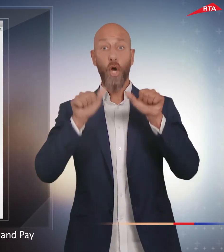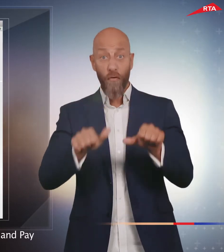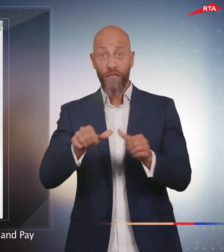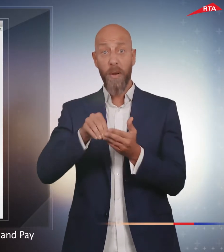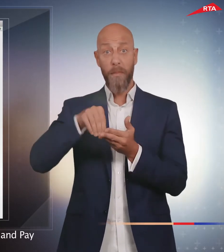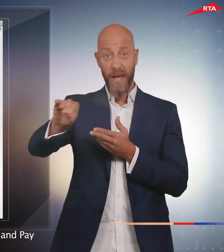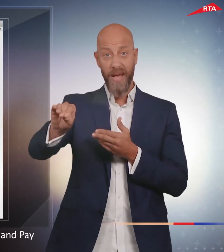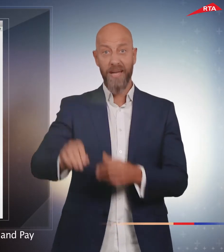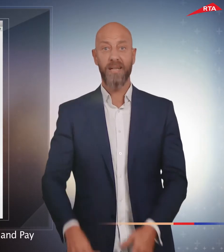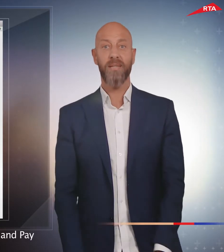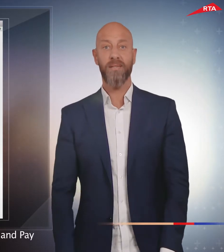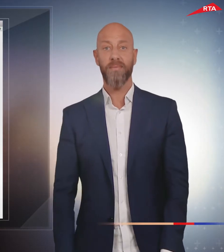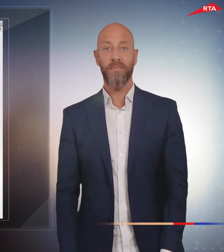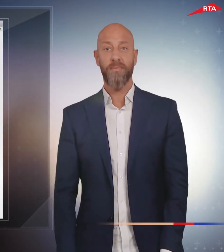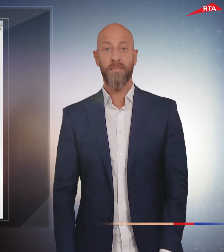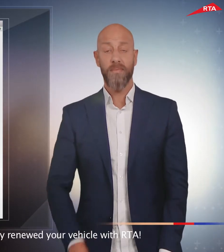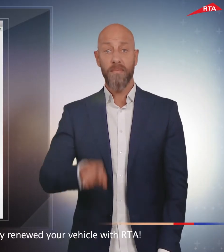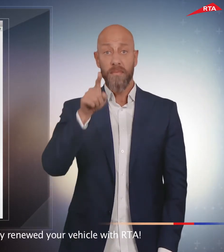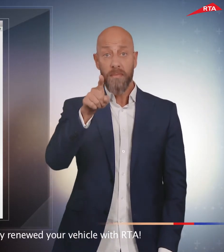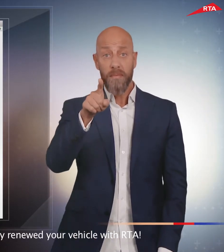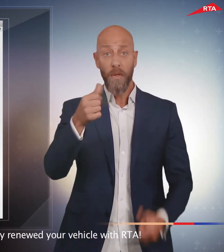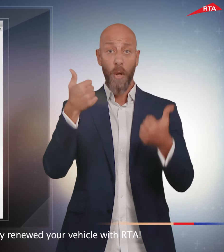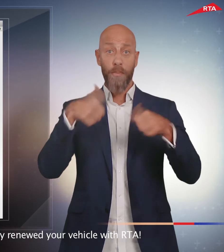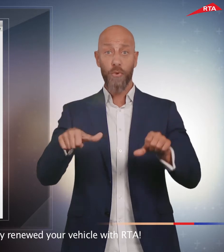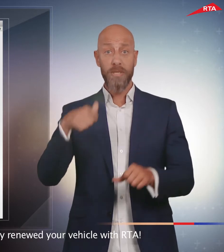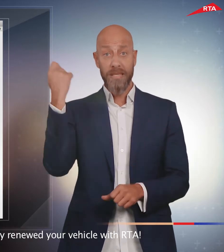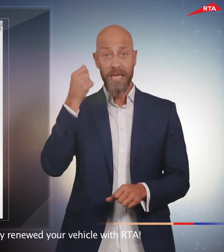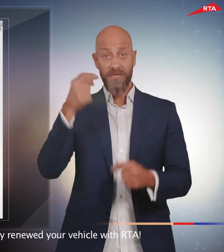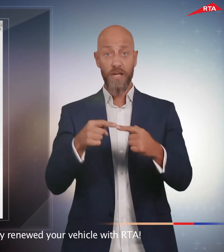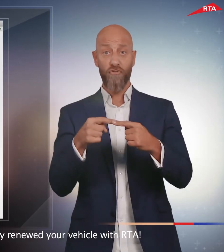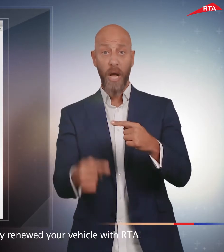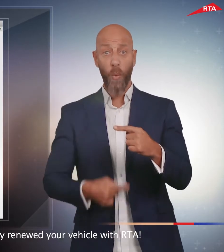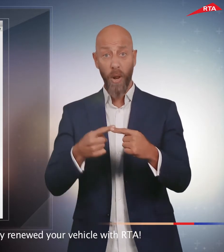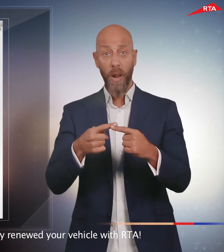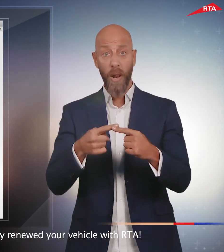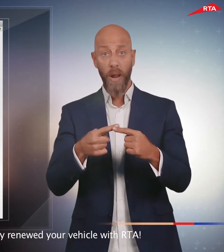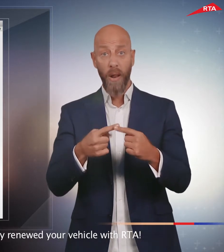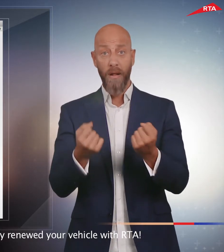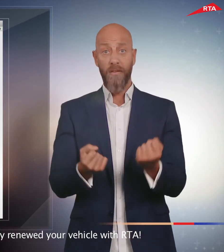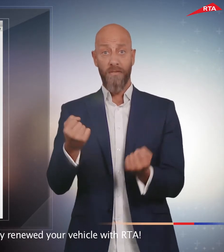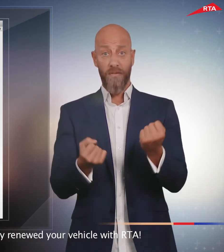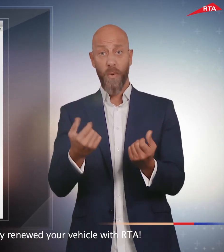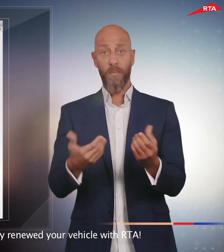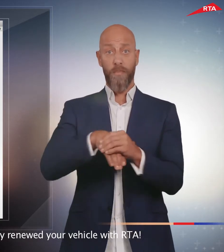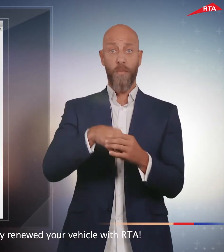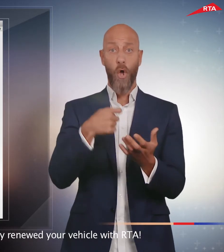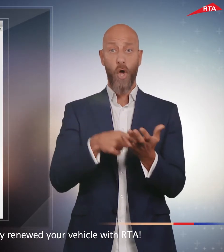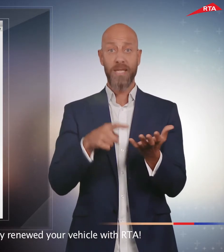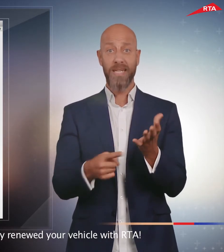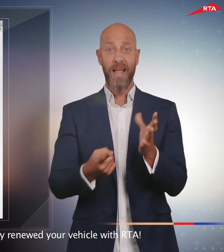Confirm and pay. It's that easy. You have successfully renewed your vehicle with